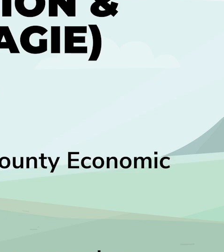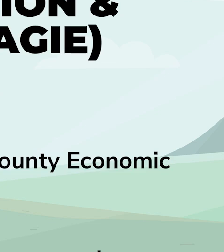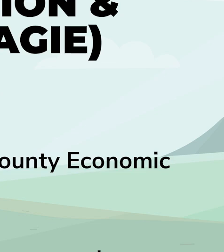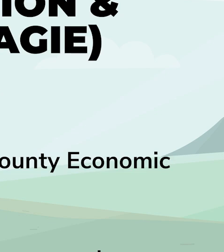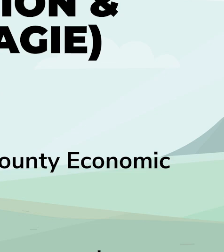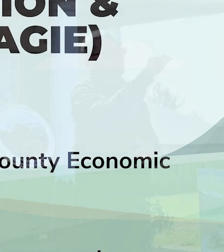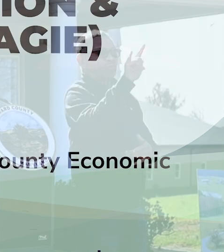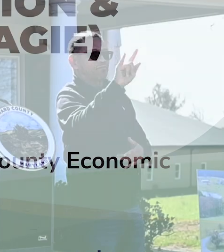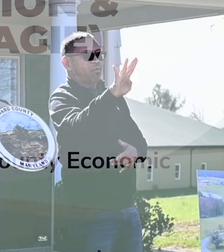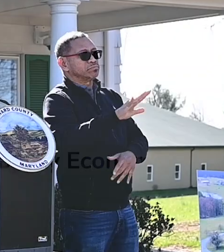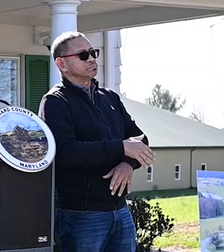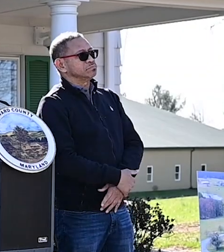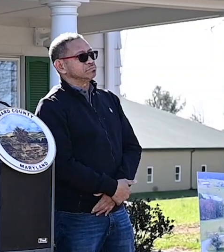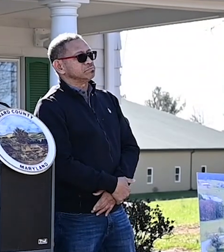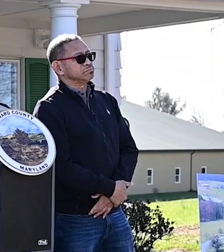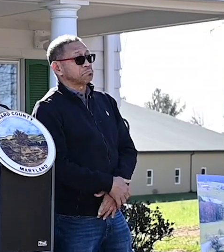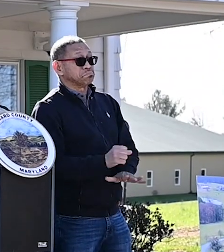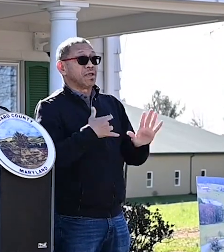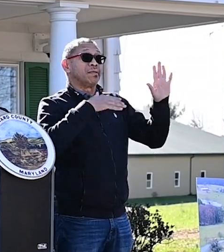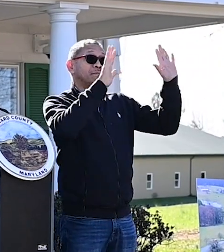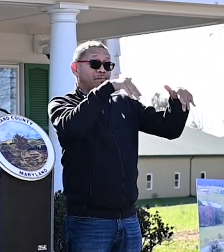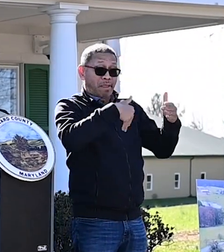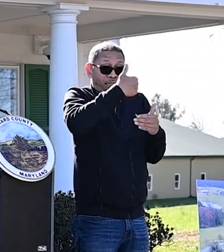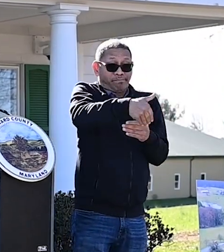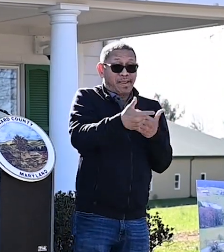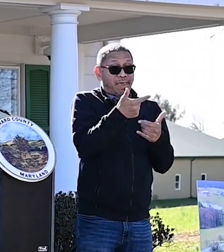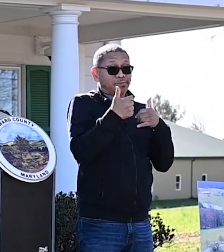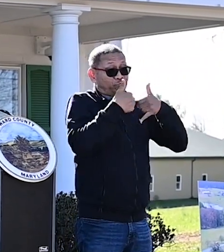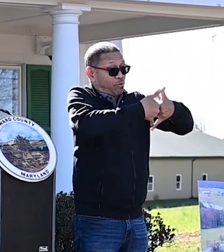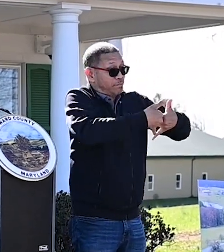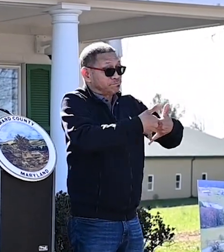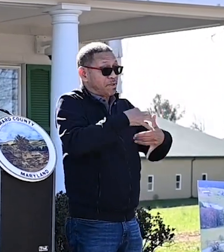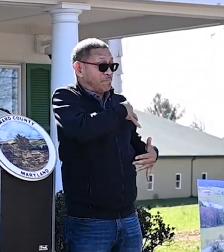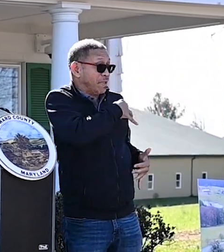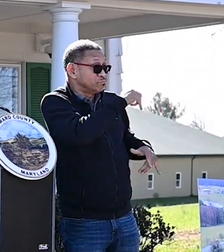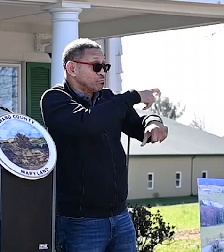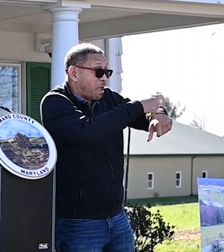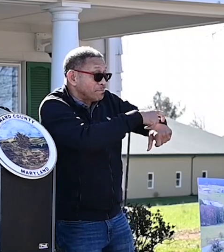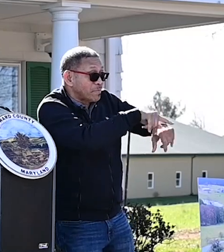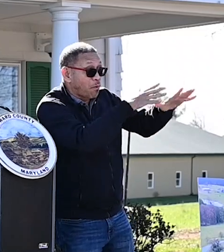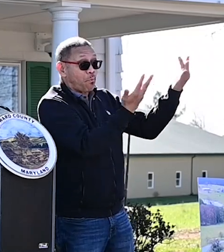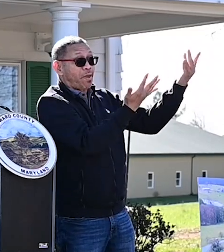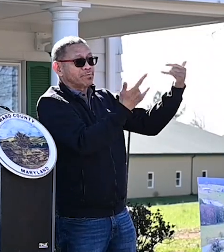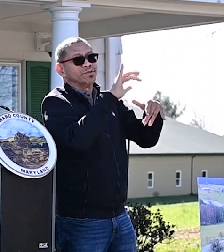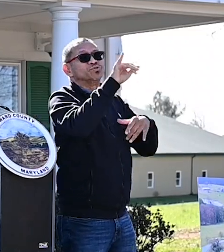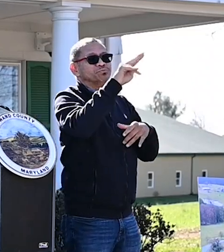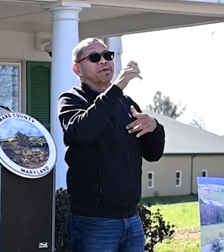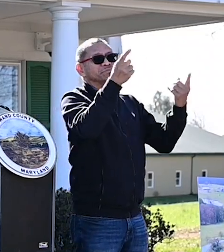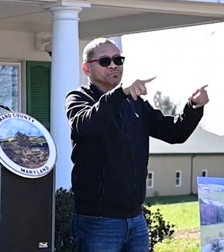2024. Now, please look out for the next grant application time in June.